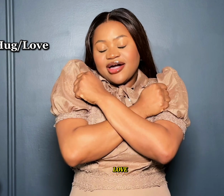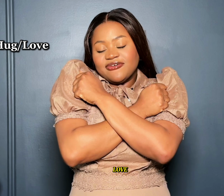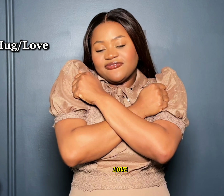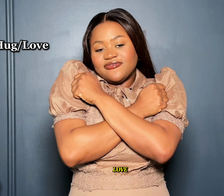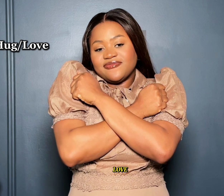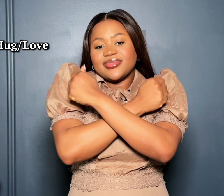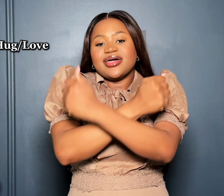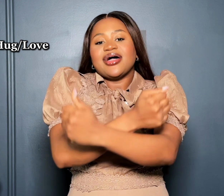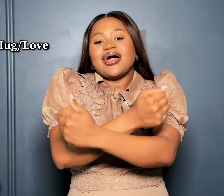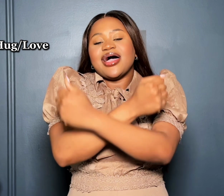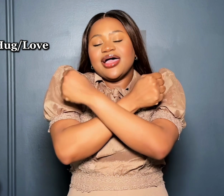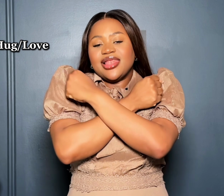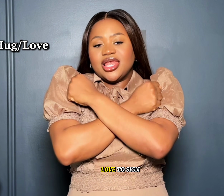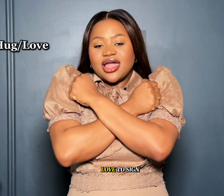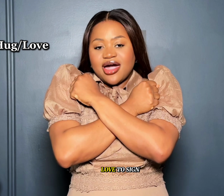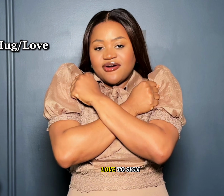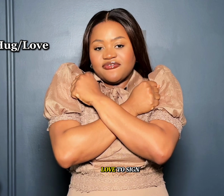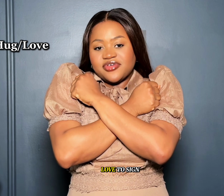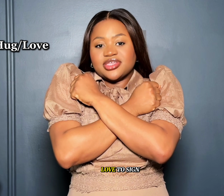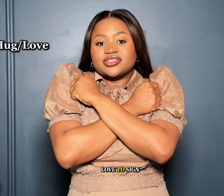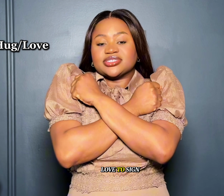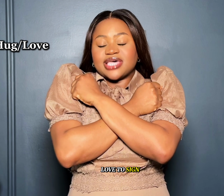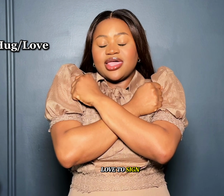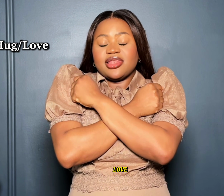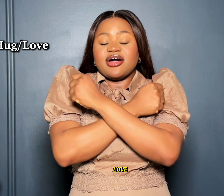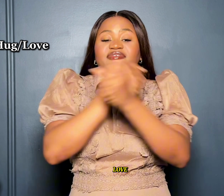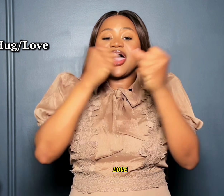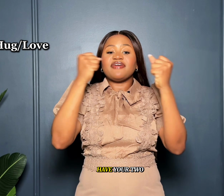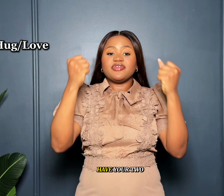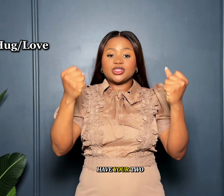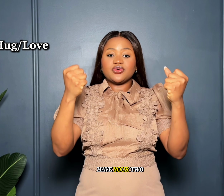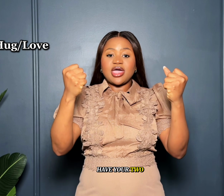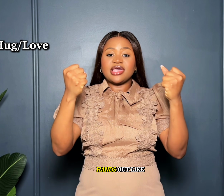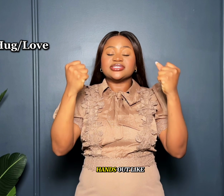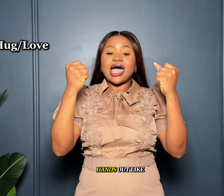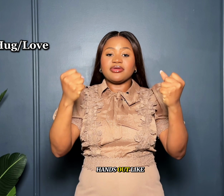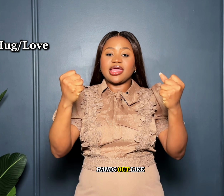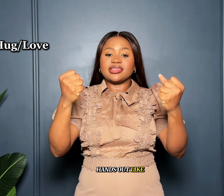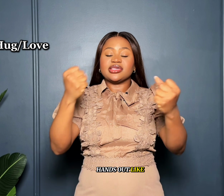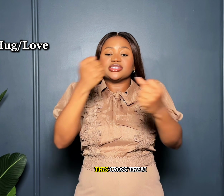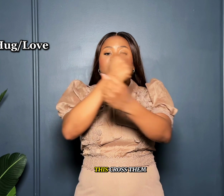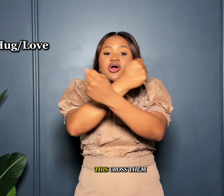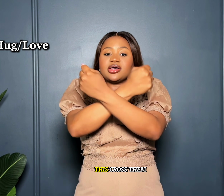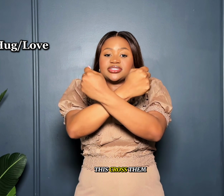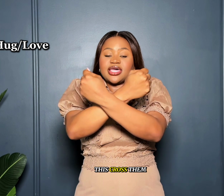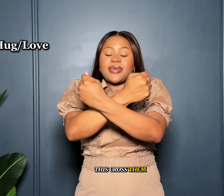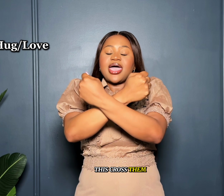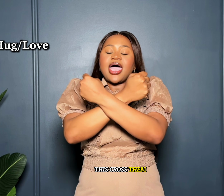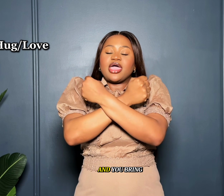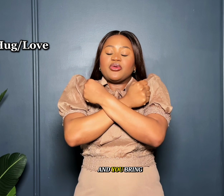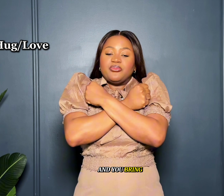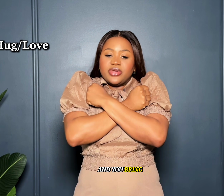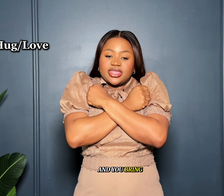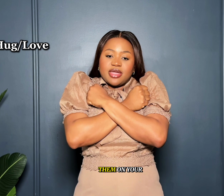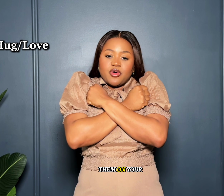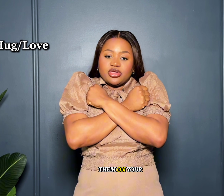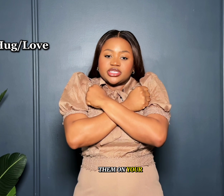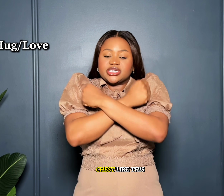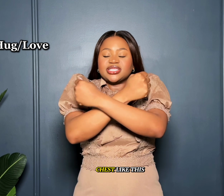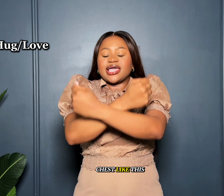Love. Love. To sign love, have your two hands out like this, cross them, and you bring them on your chest like